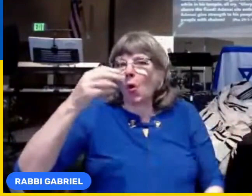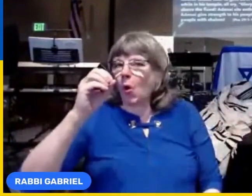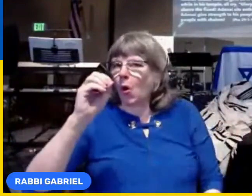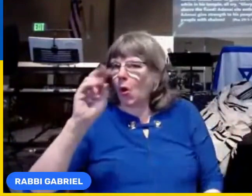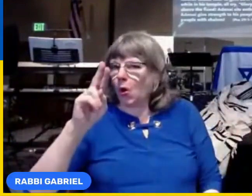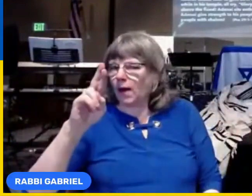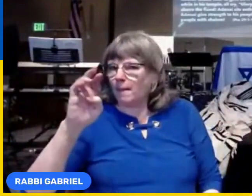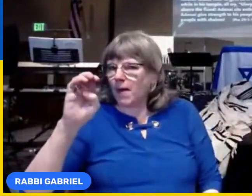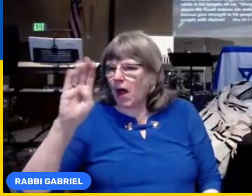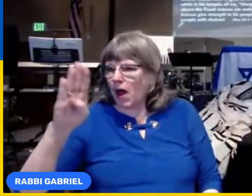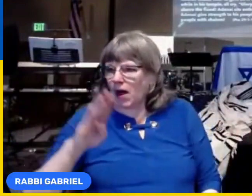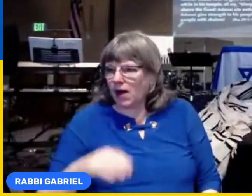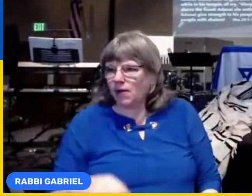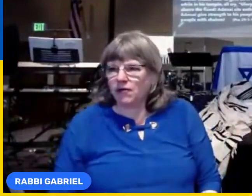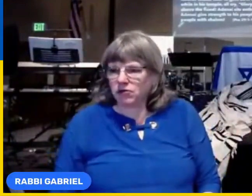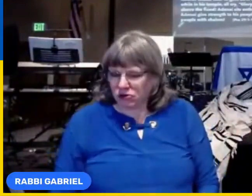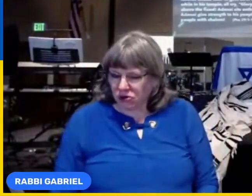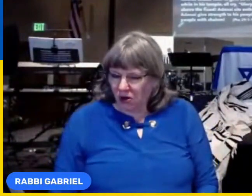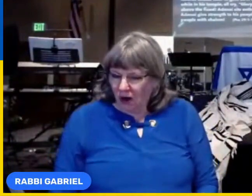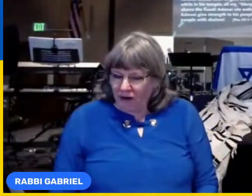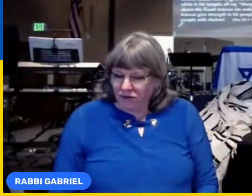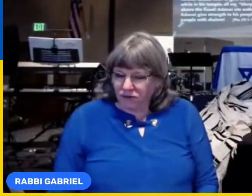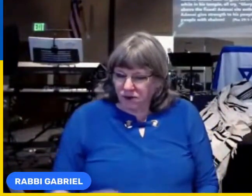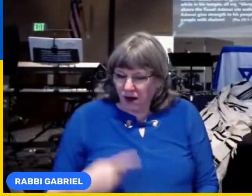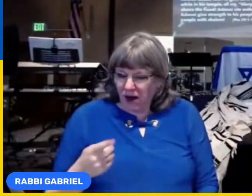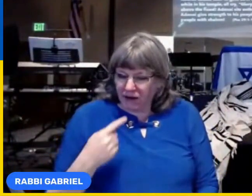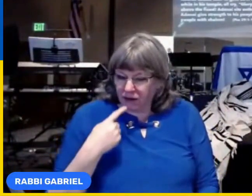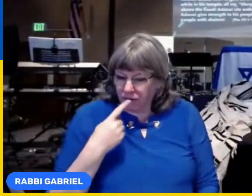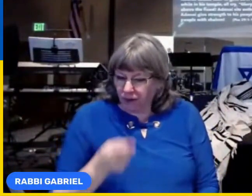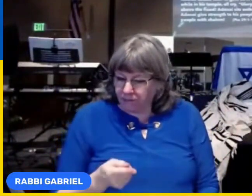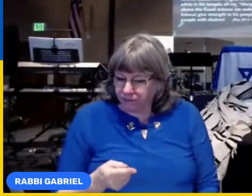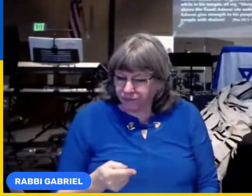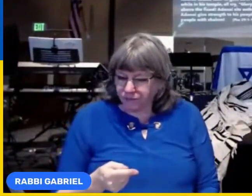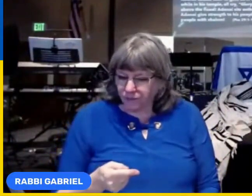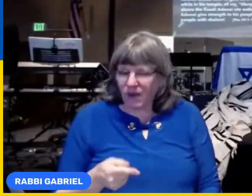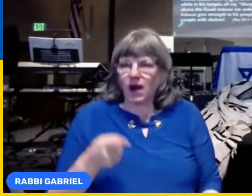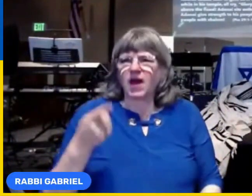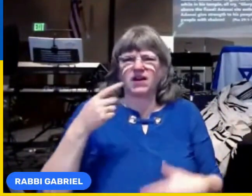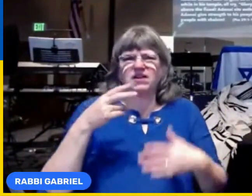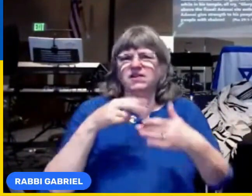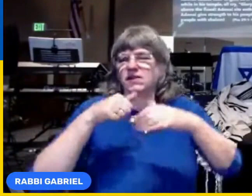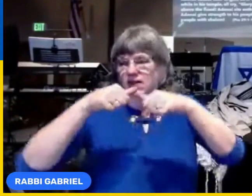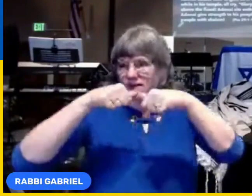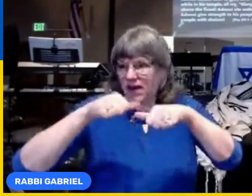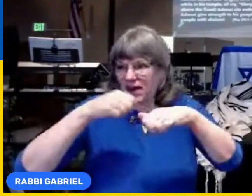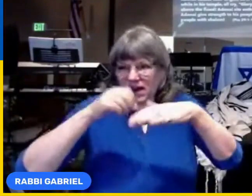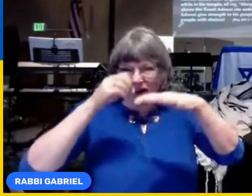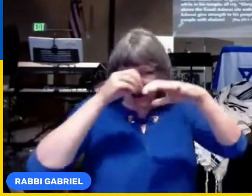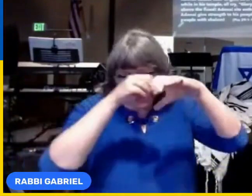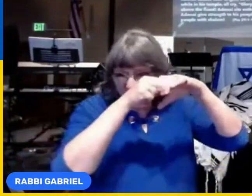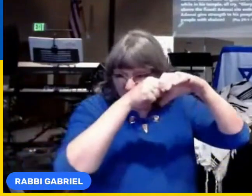Mount Horeb. And here, what it says, and we read it some already.